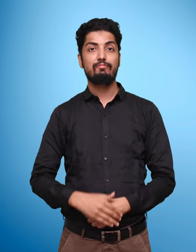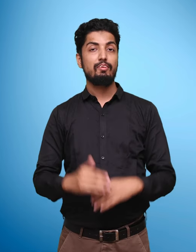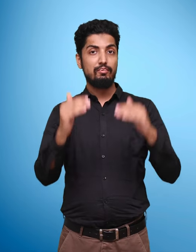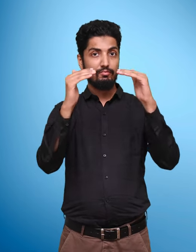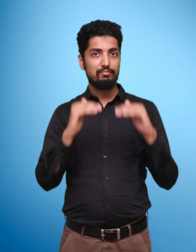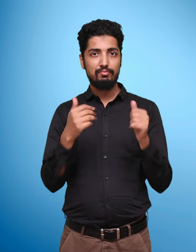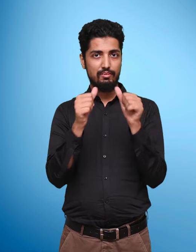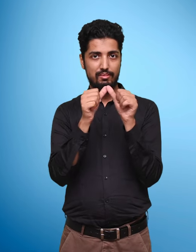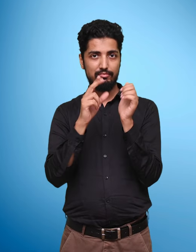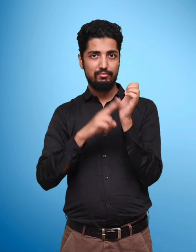Ant.